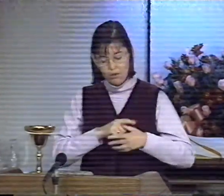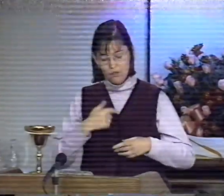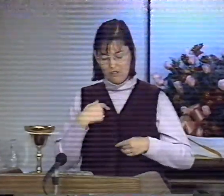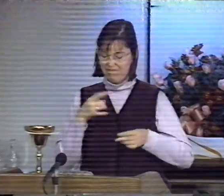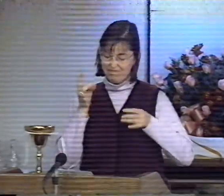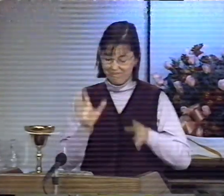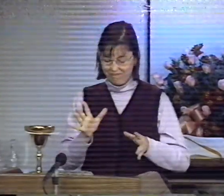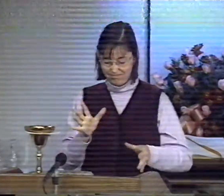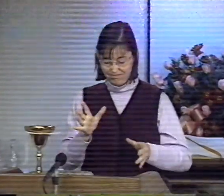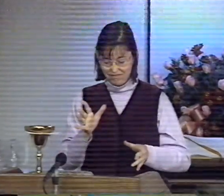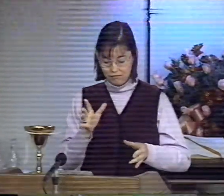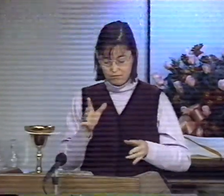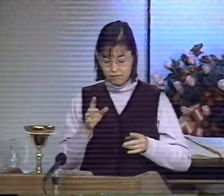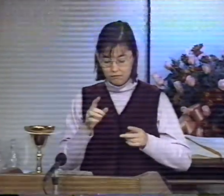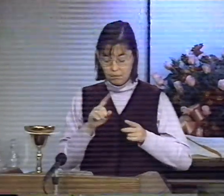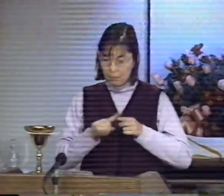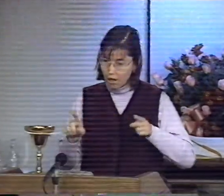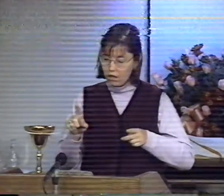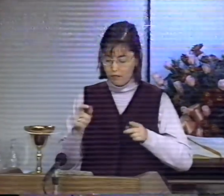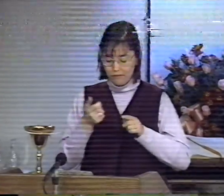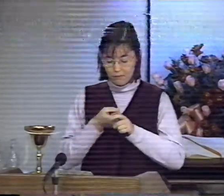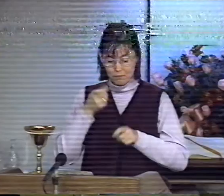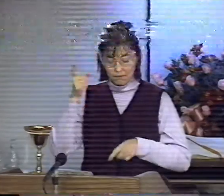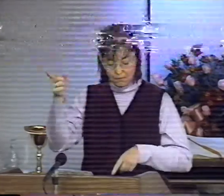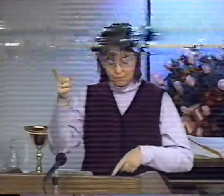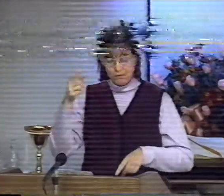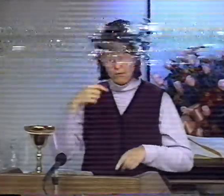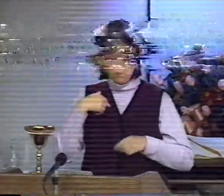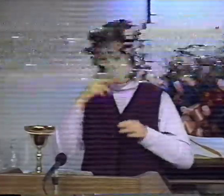disdain them. For him, I hope to receive them again."